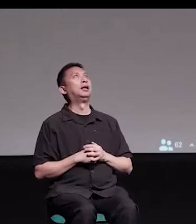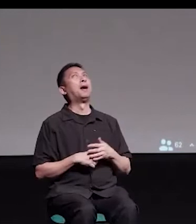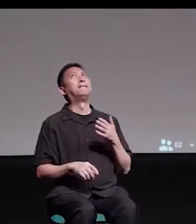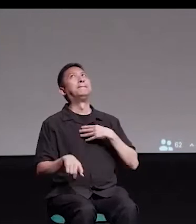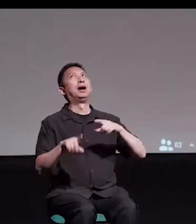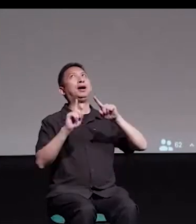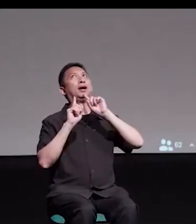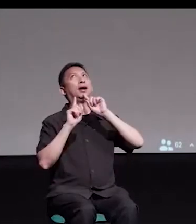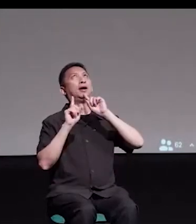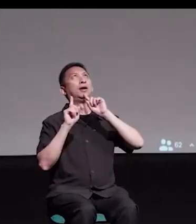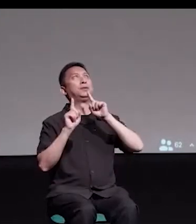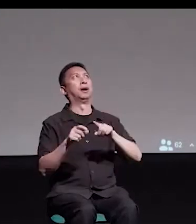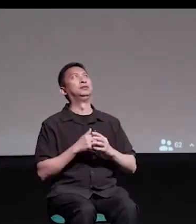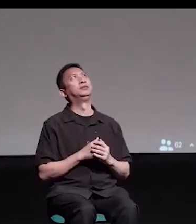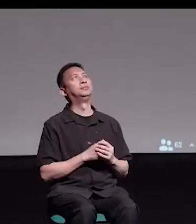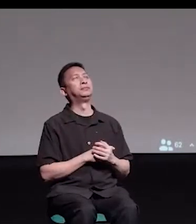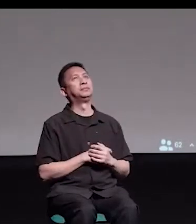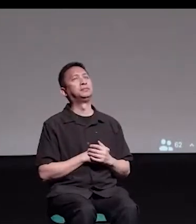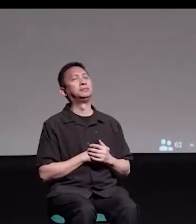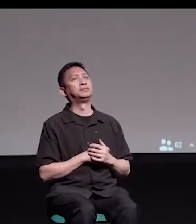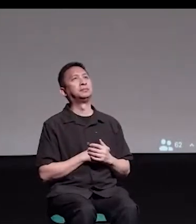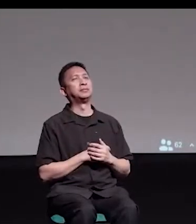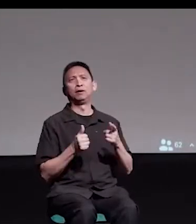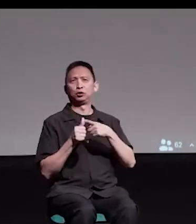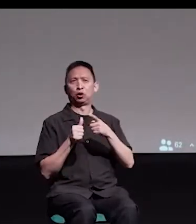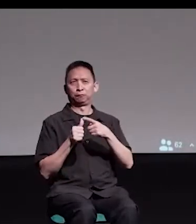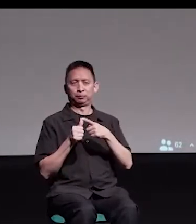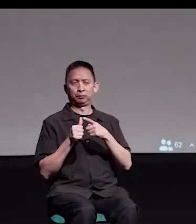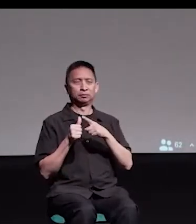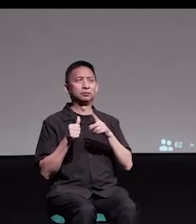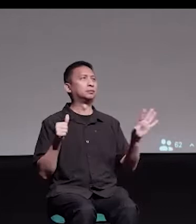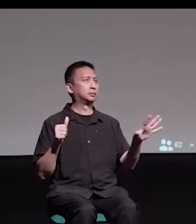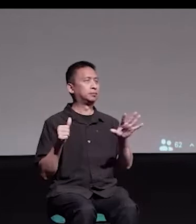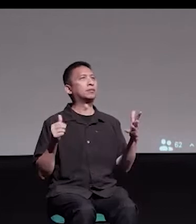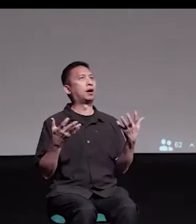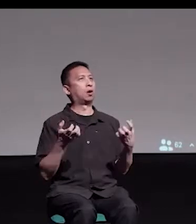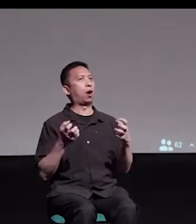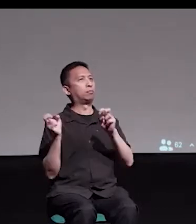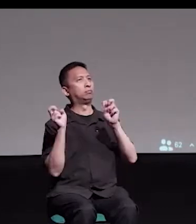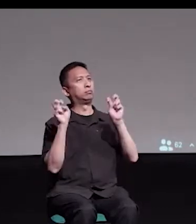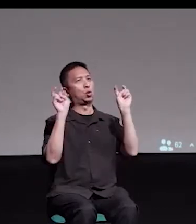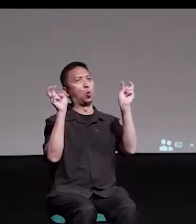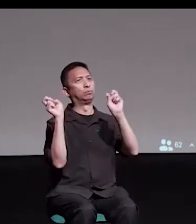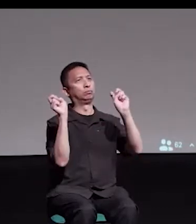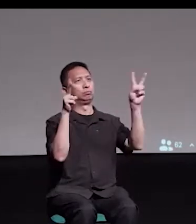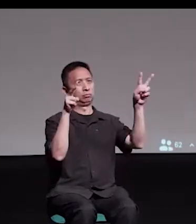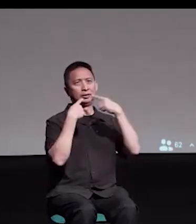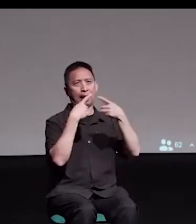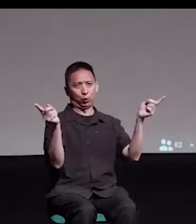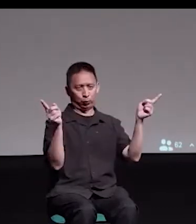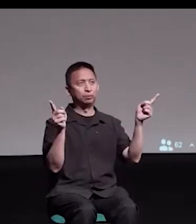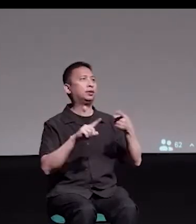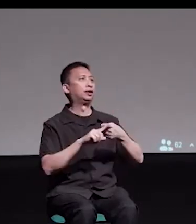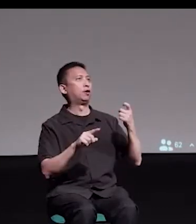So I wanted to, I guess, just start with a quote that I think is really good. And I pulled this from